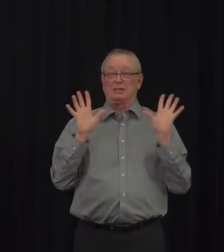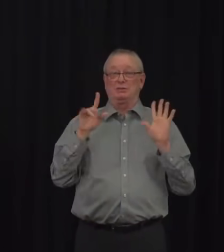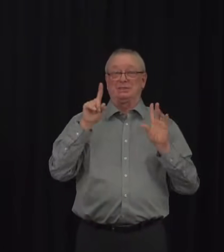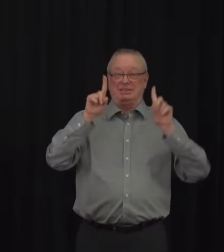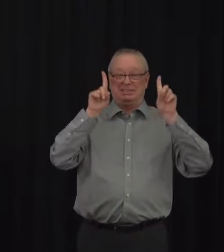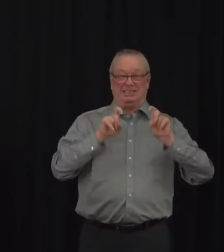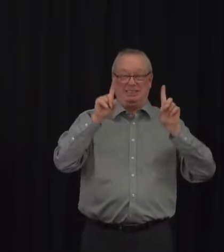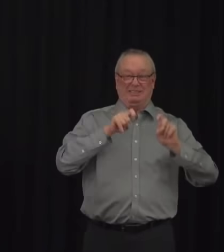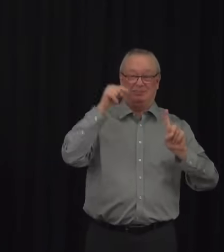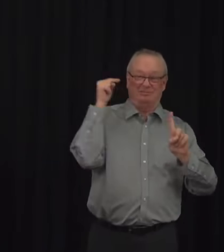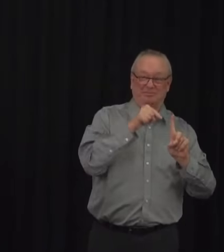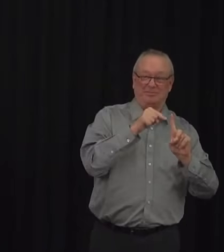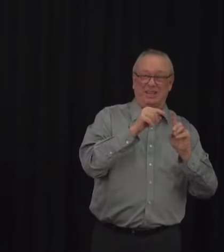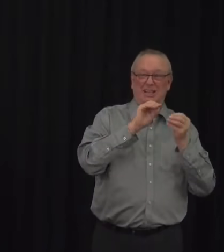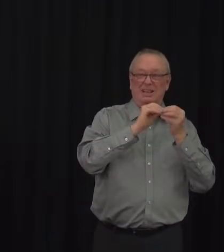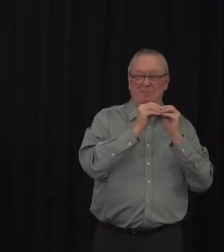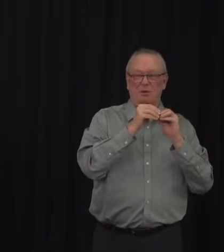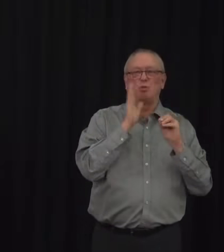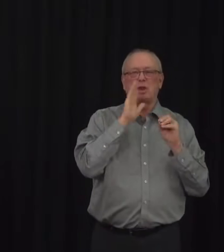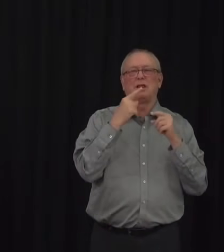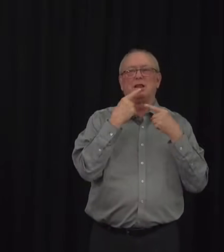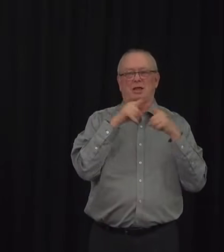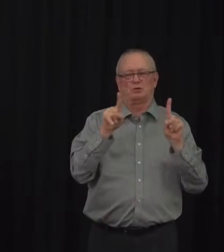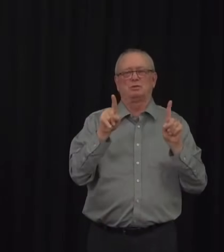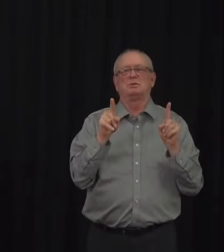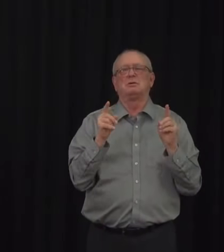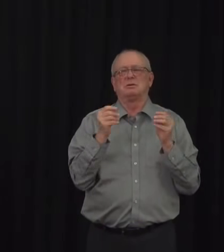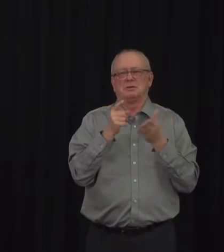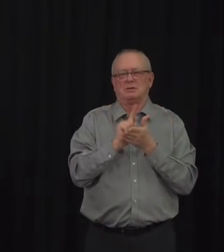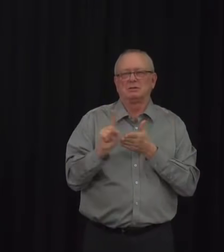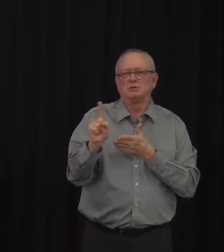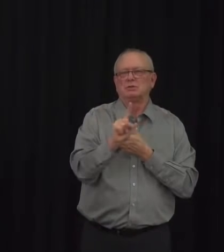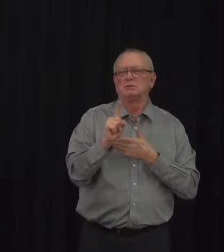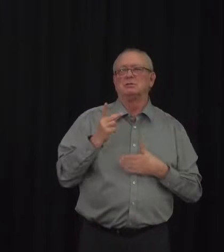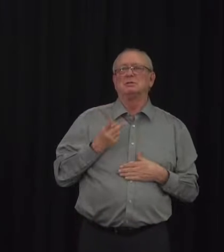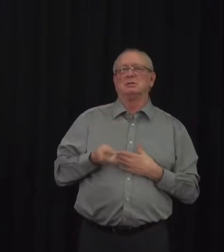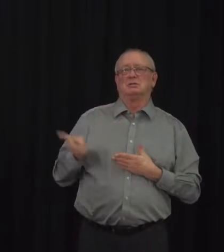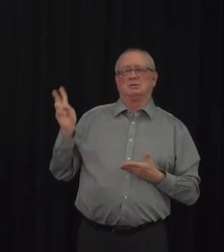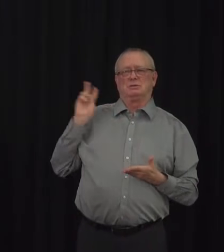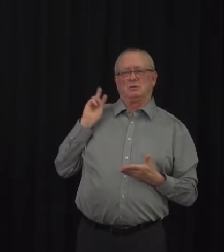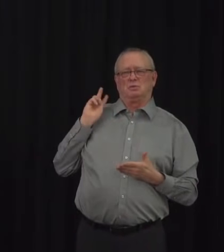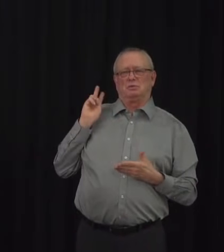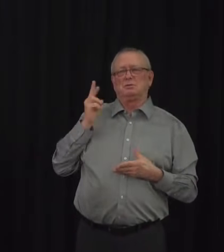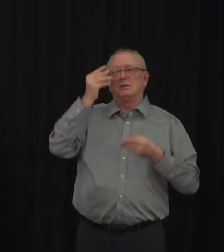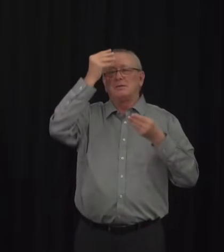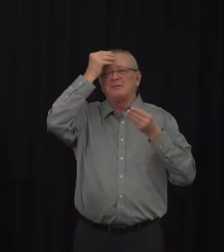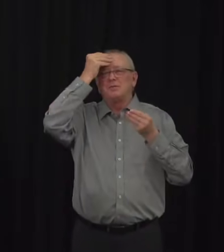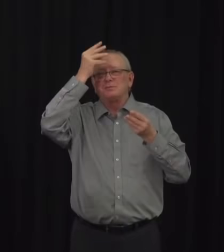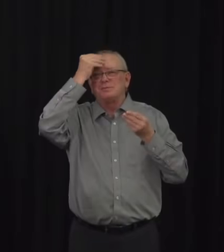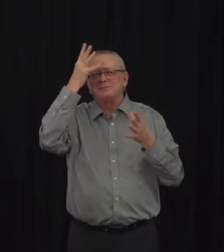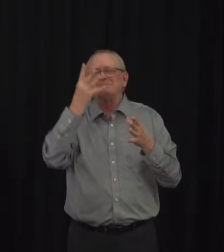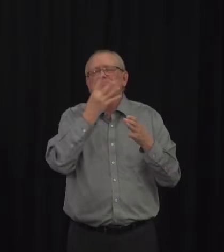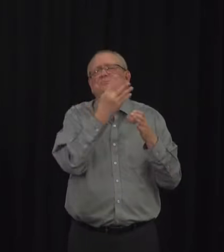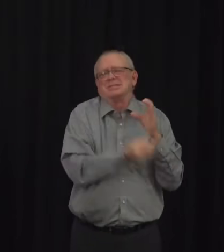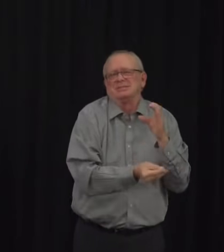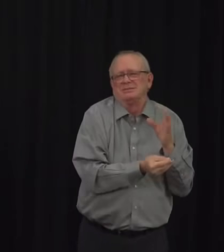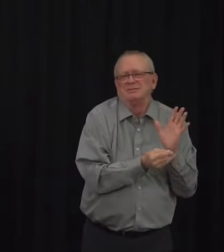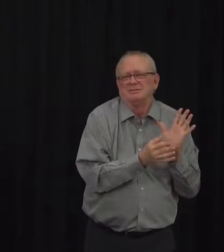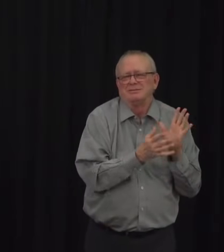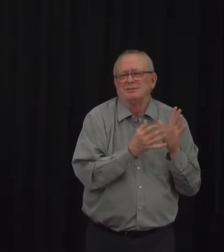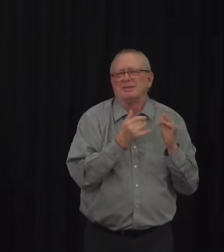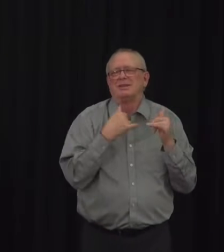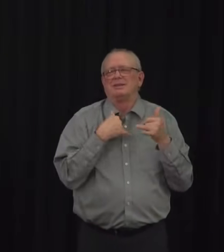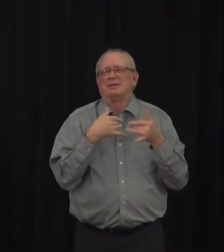ago that challenge with respect to the flow of data. You'll recall I talked about that. We have